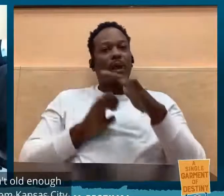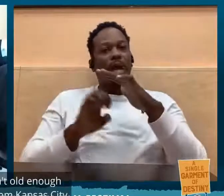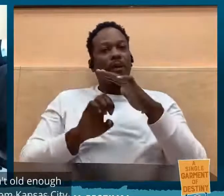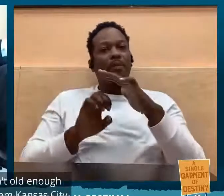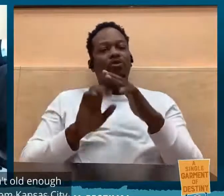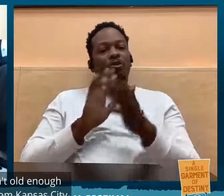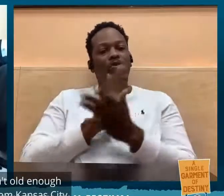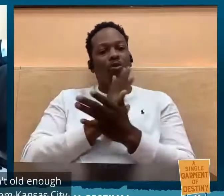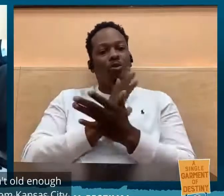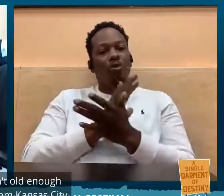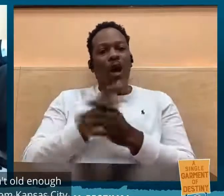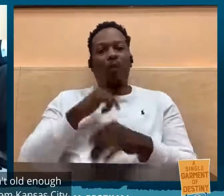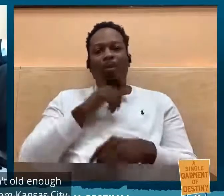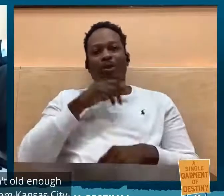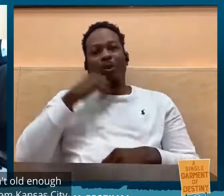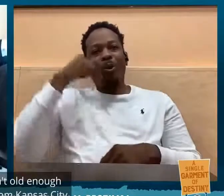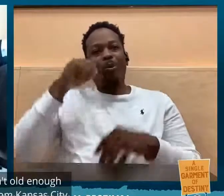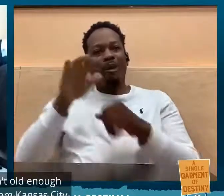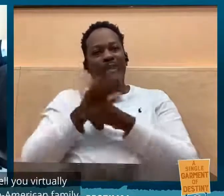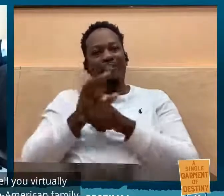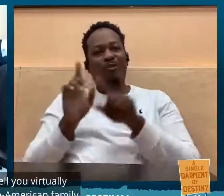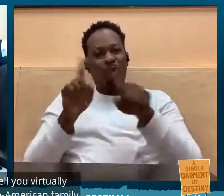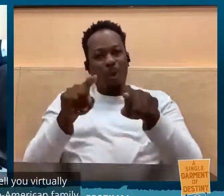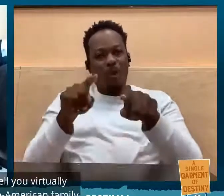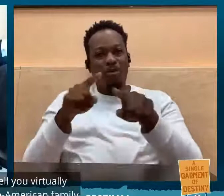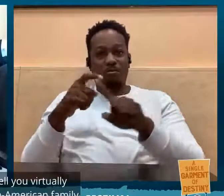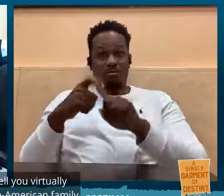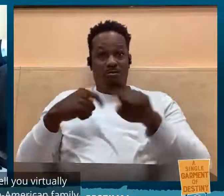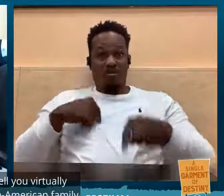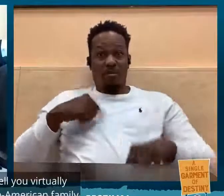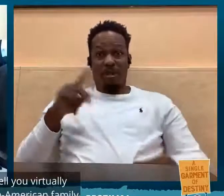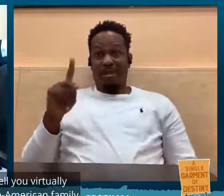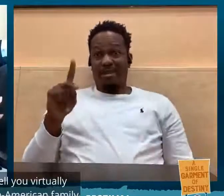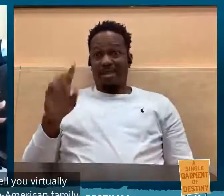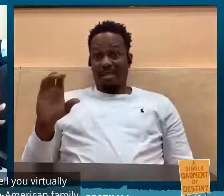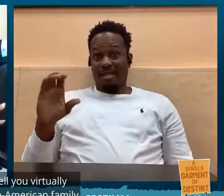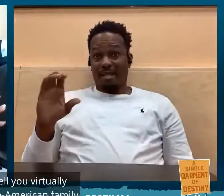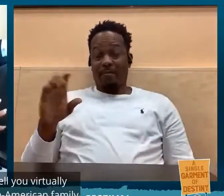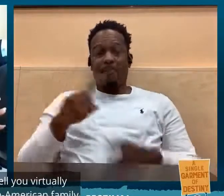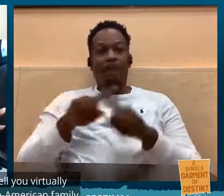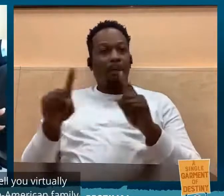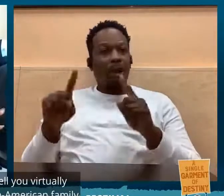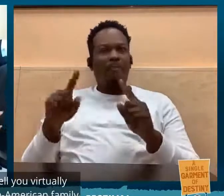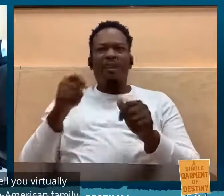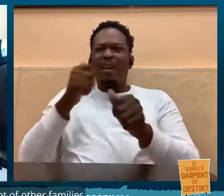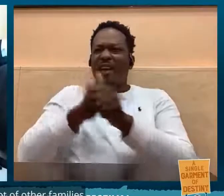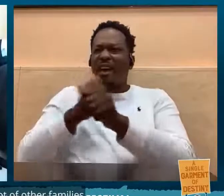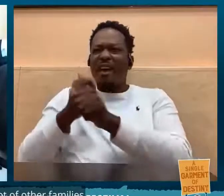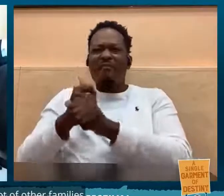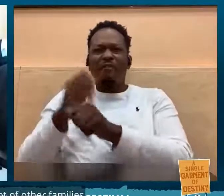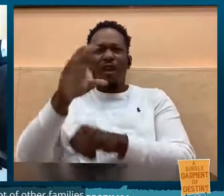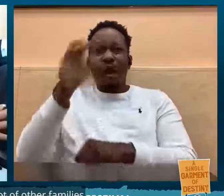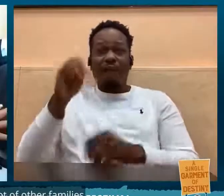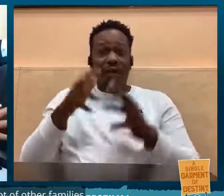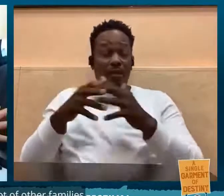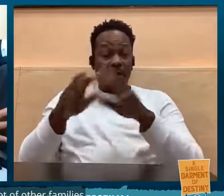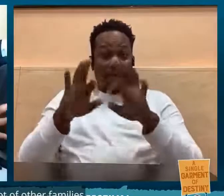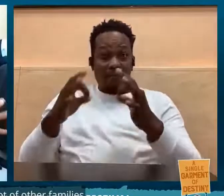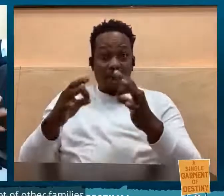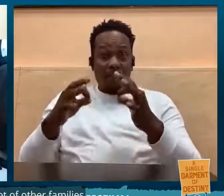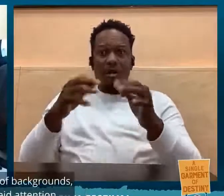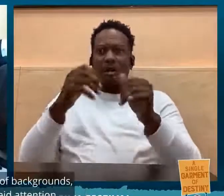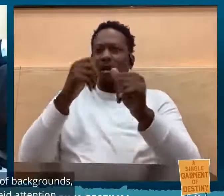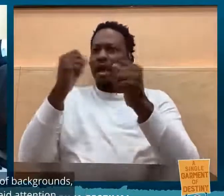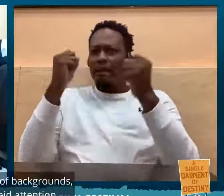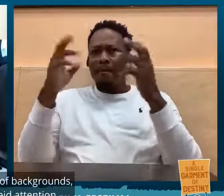so I wasn't old enough to come from Kansas City. But I will tell you, virtually every African-American family and a whole lot of other